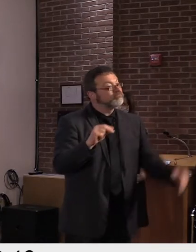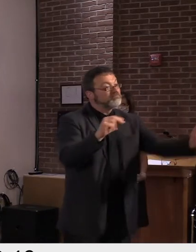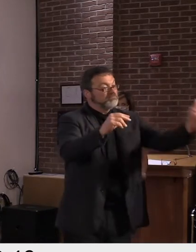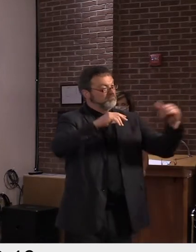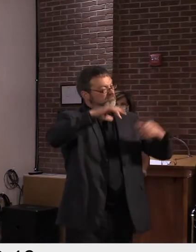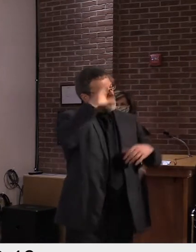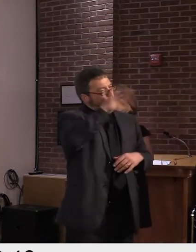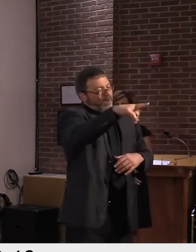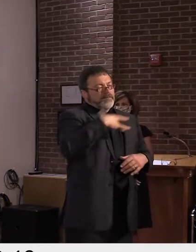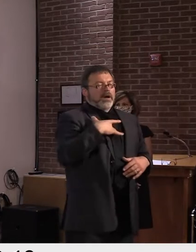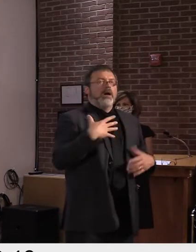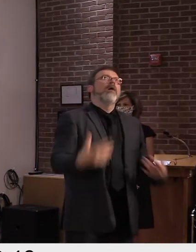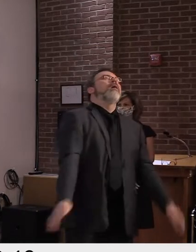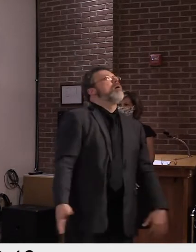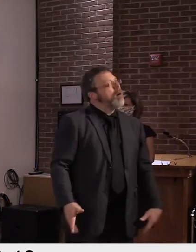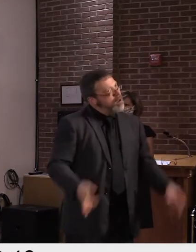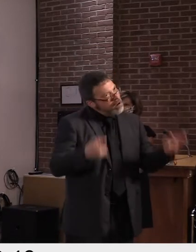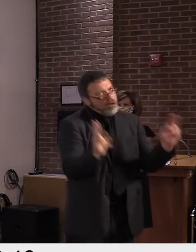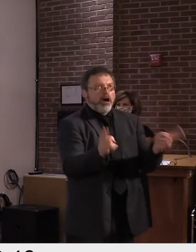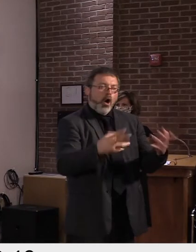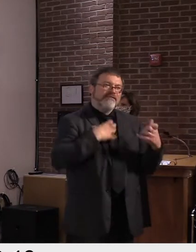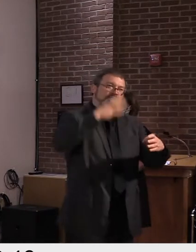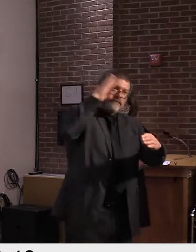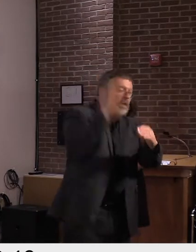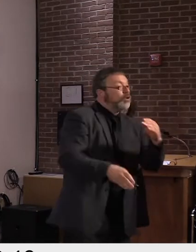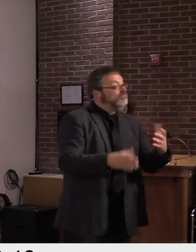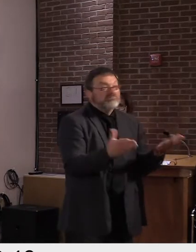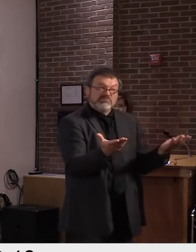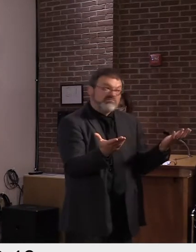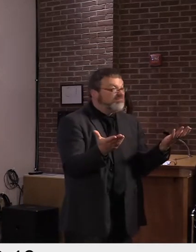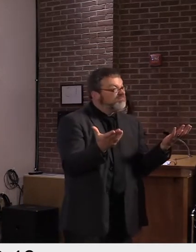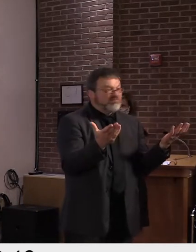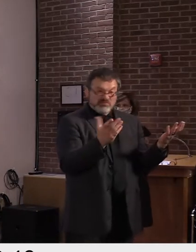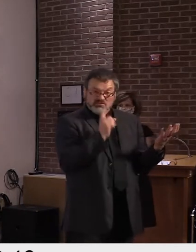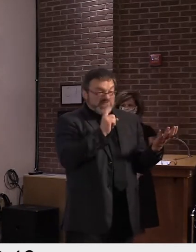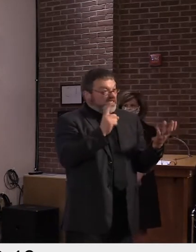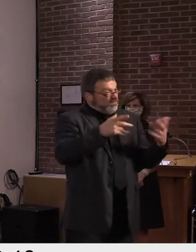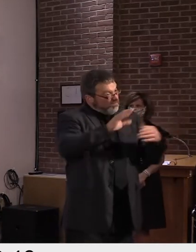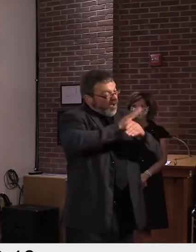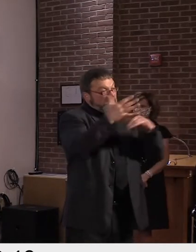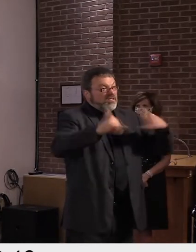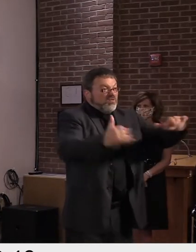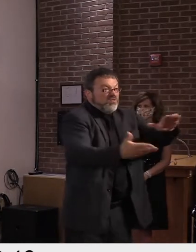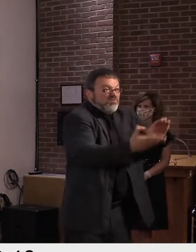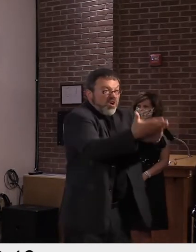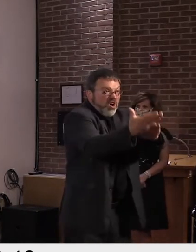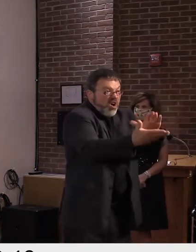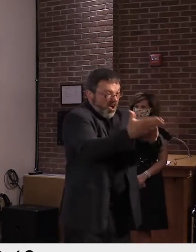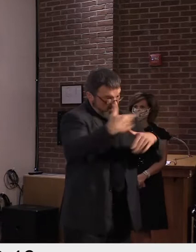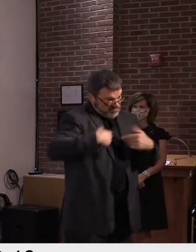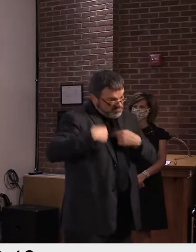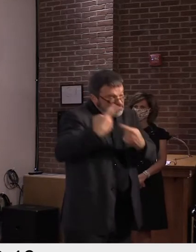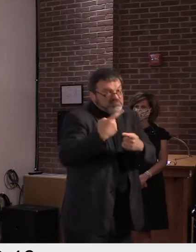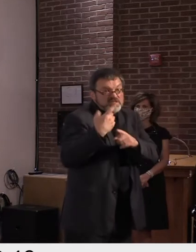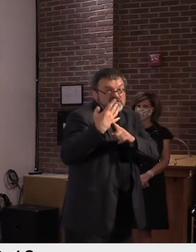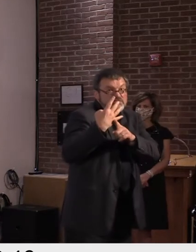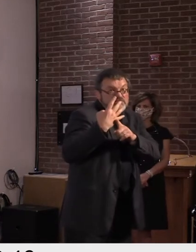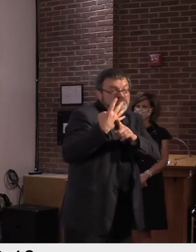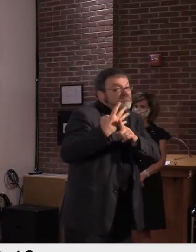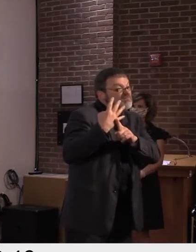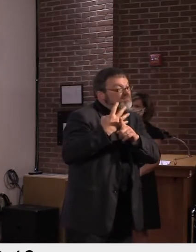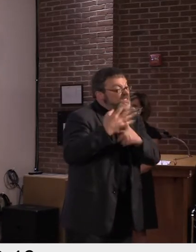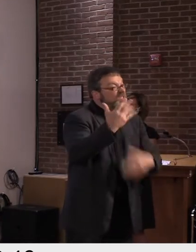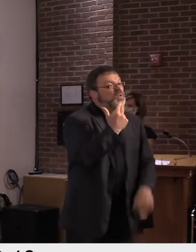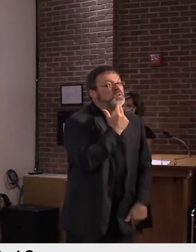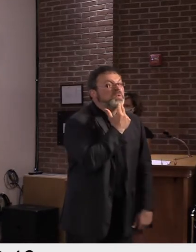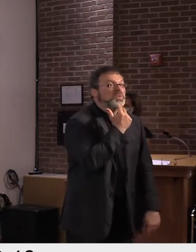4 months. So what do we know? We know it's highly contagious, though a bit erratic and a little bit unpredictable at the